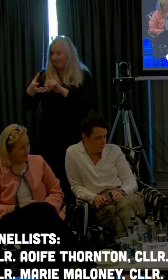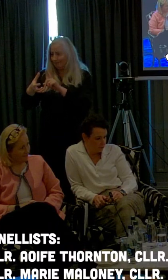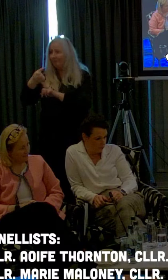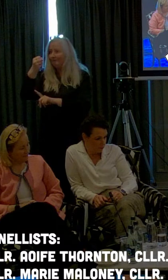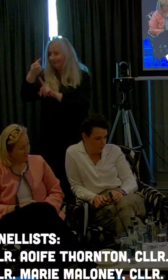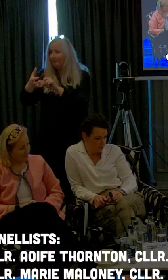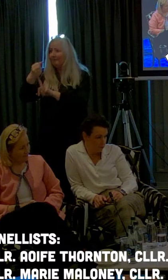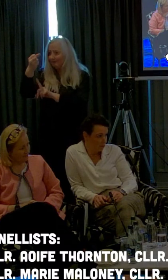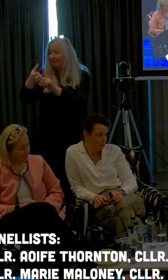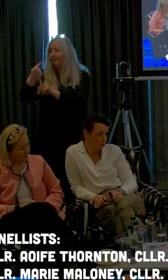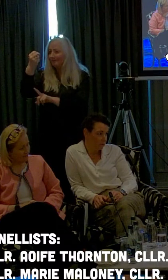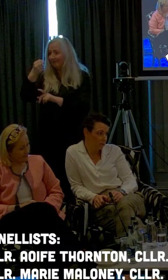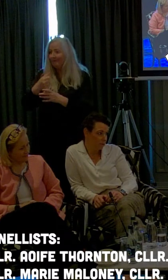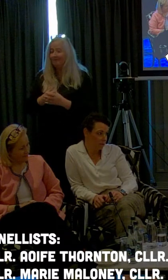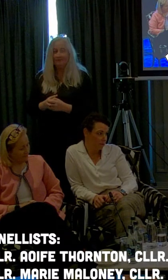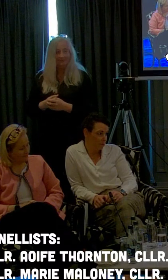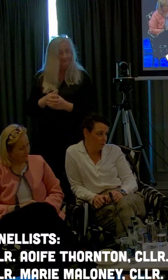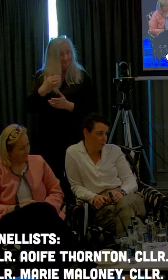it is, and